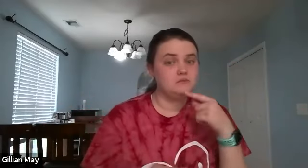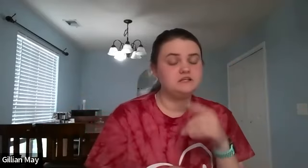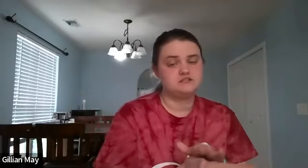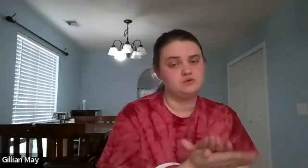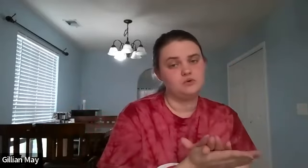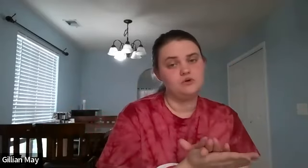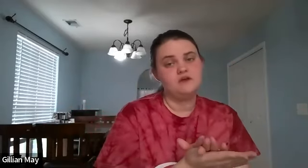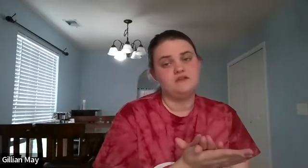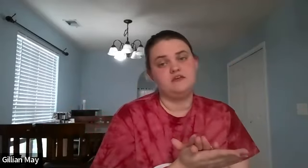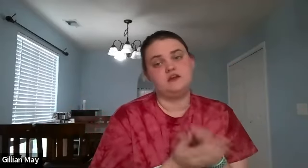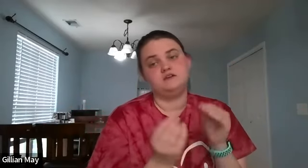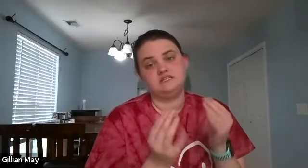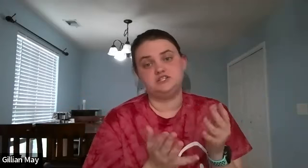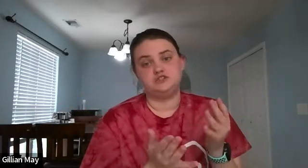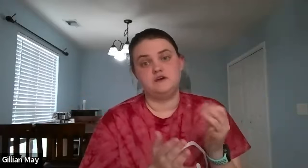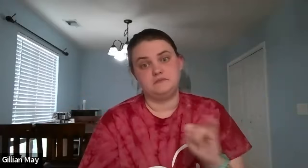public school, their teacher taught them I.